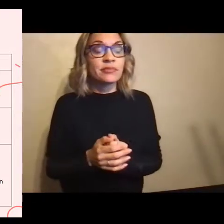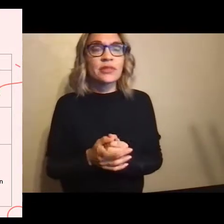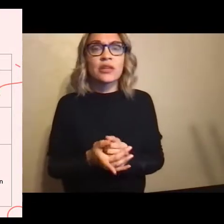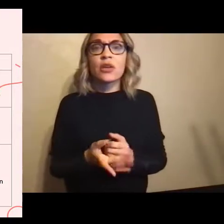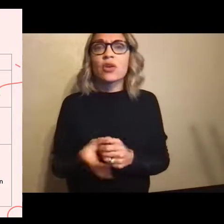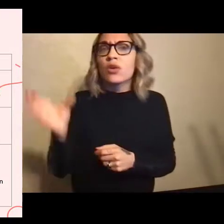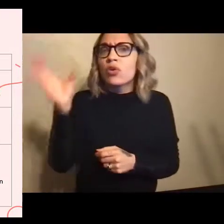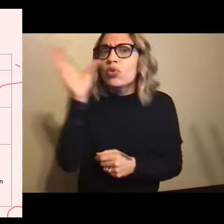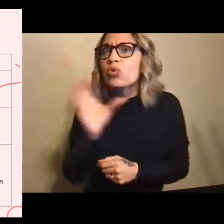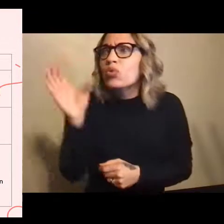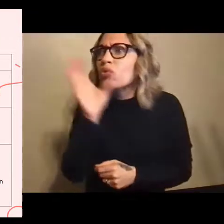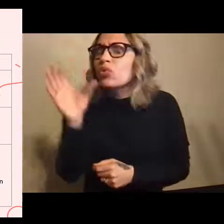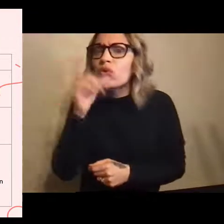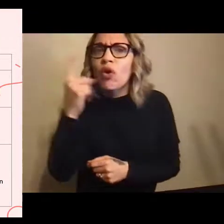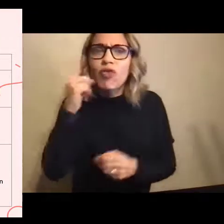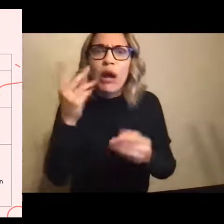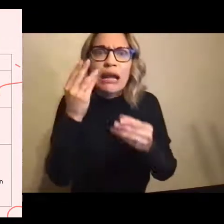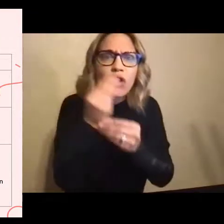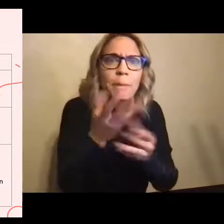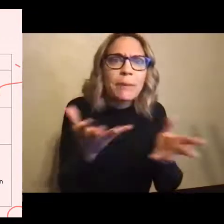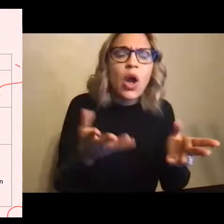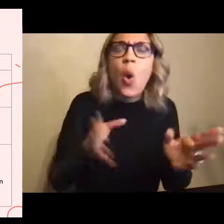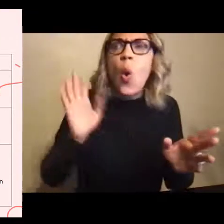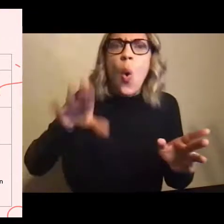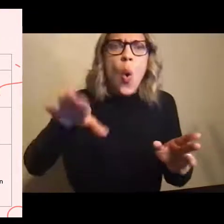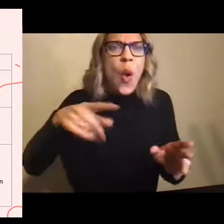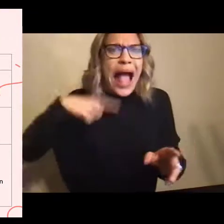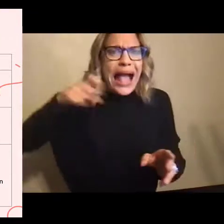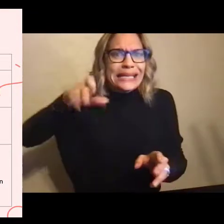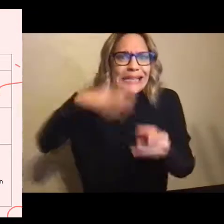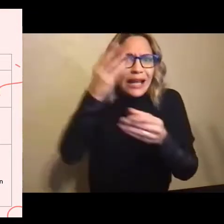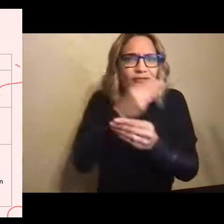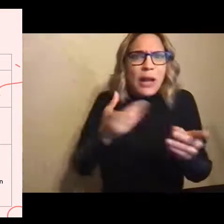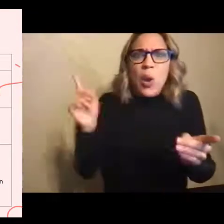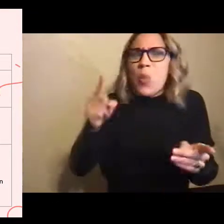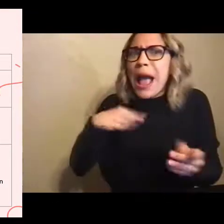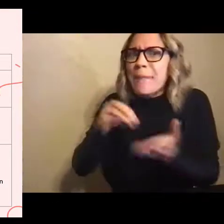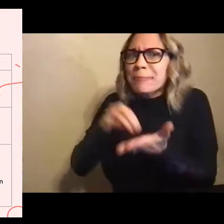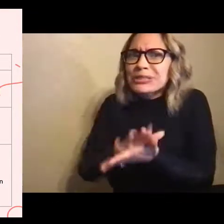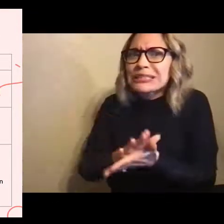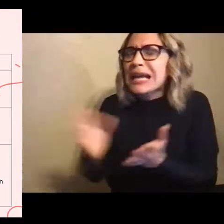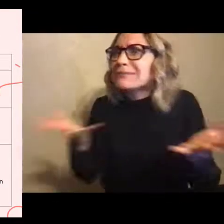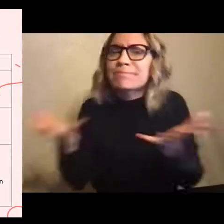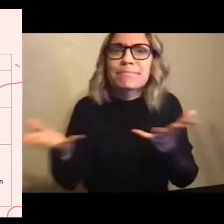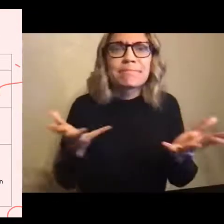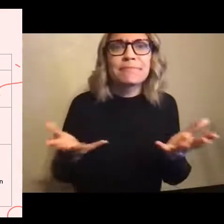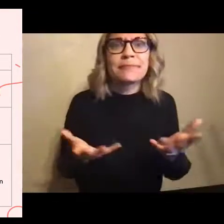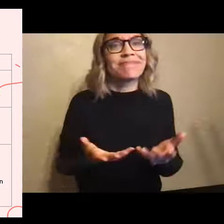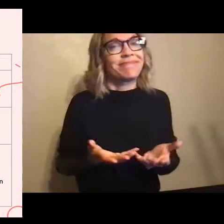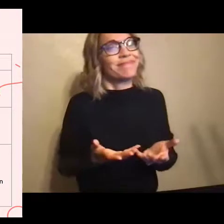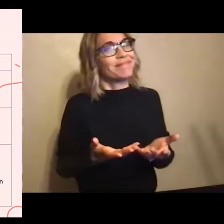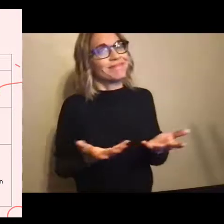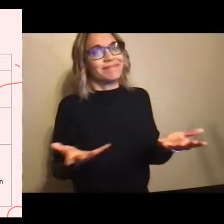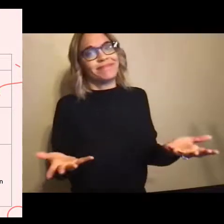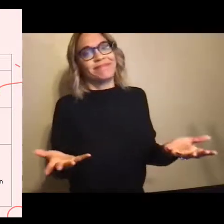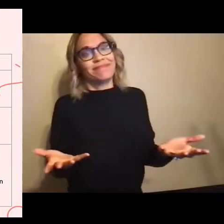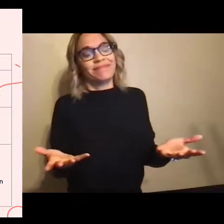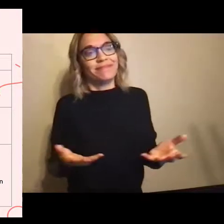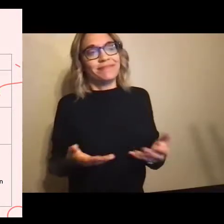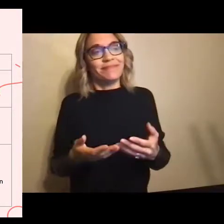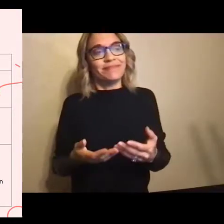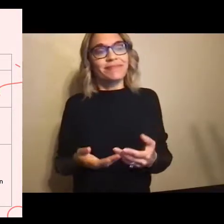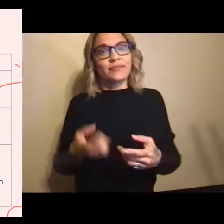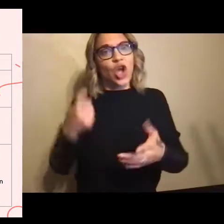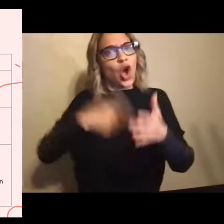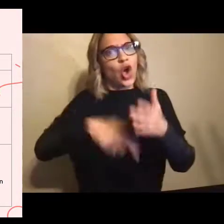stay organized, you might miss deadlines, for example. Or if you're looking for information, you need to find a certain piece of information and you